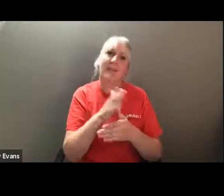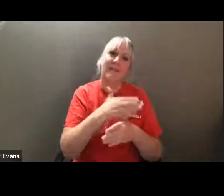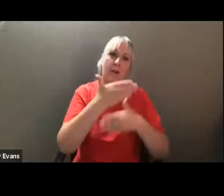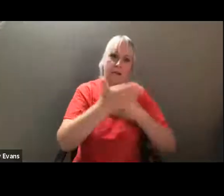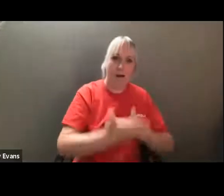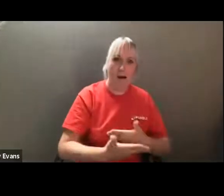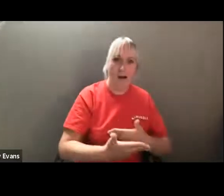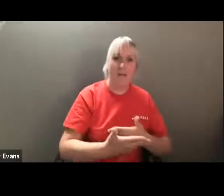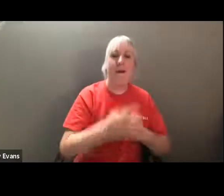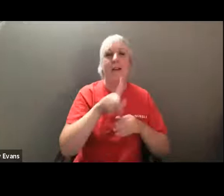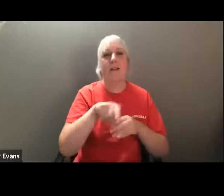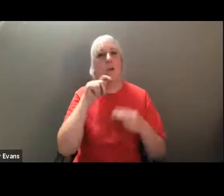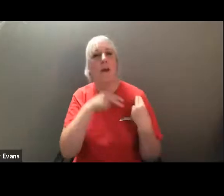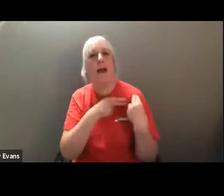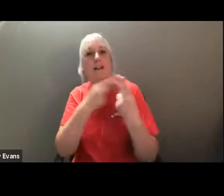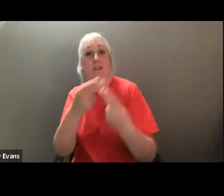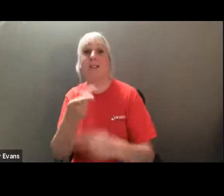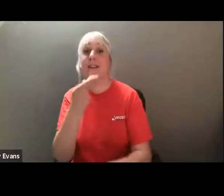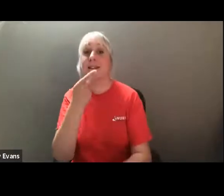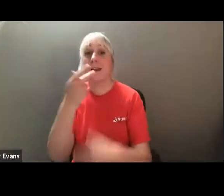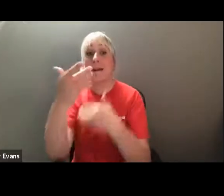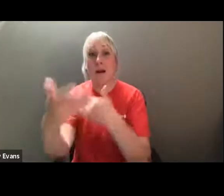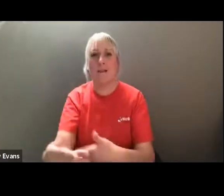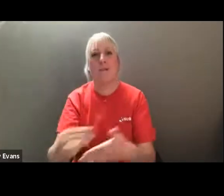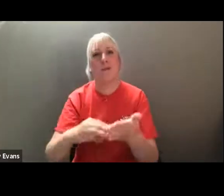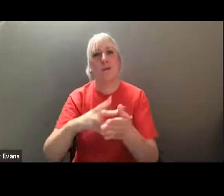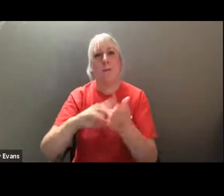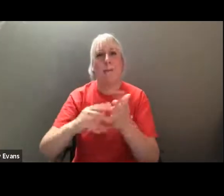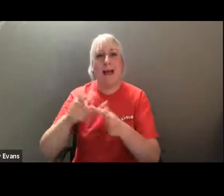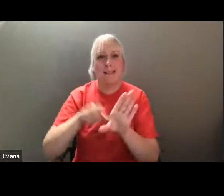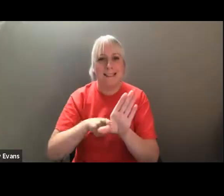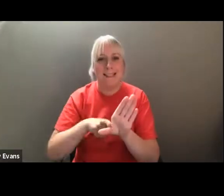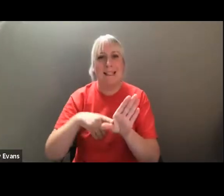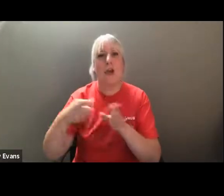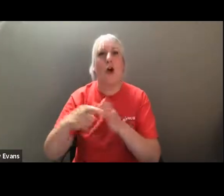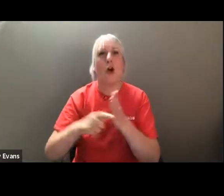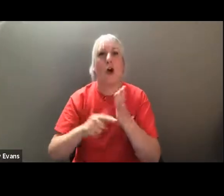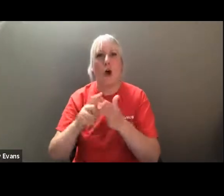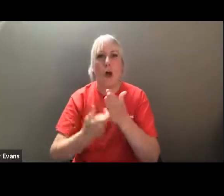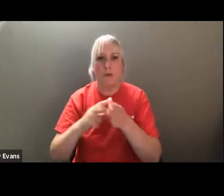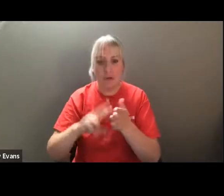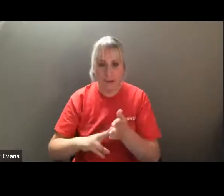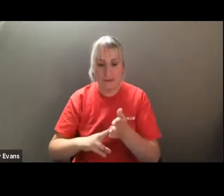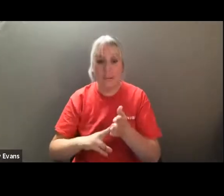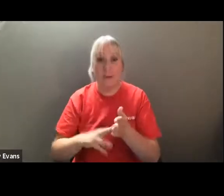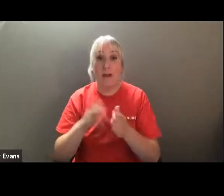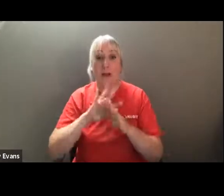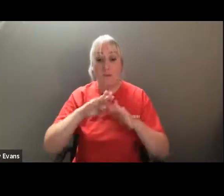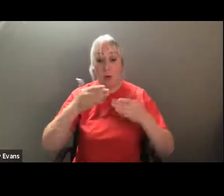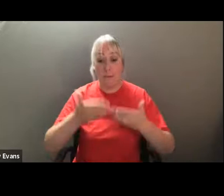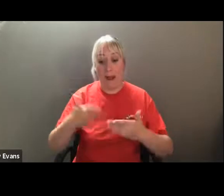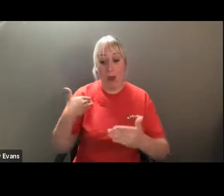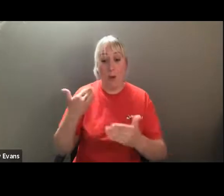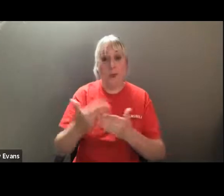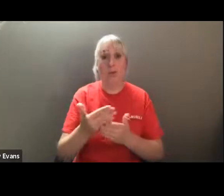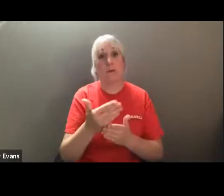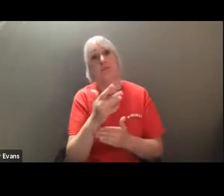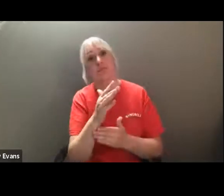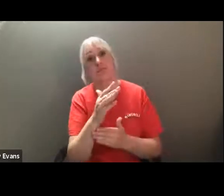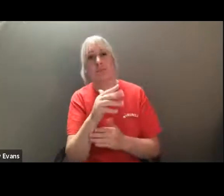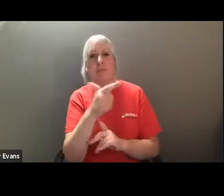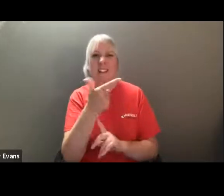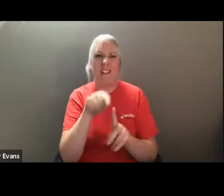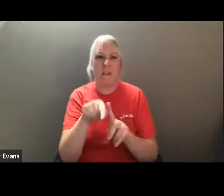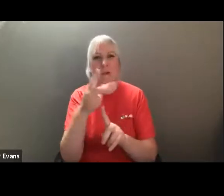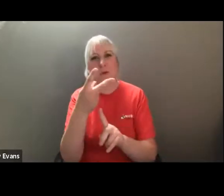to the awesome Mandy Colleran for the second half. Between now and approximately 7:20, we're going to hear a range of views